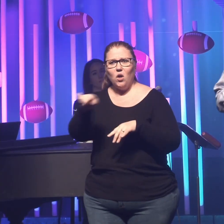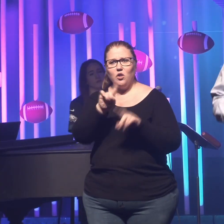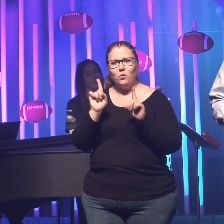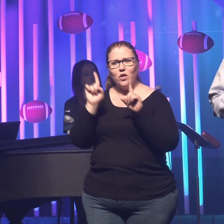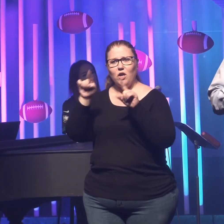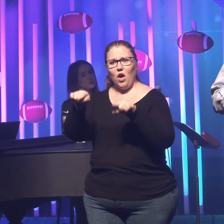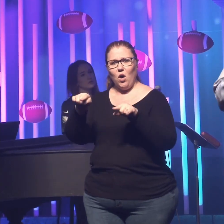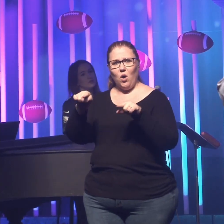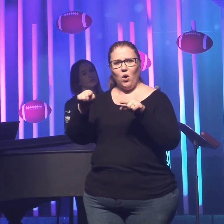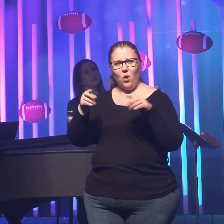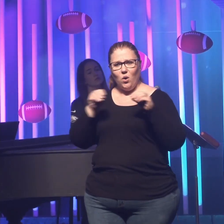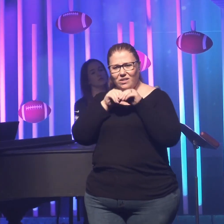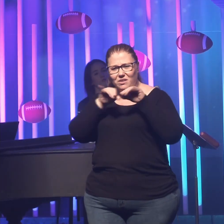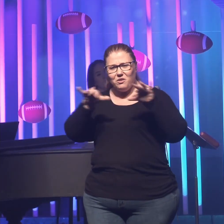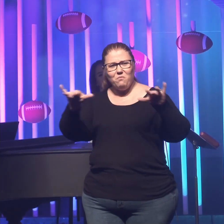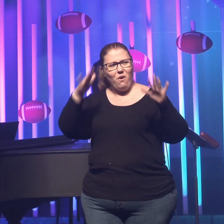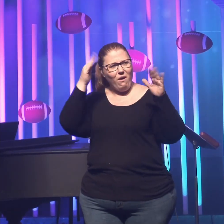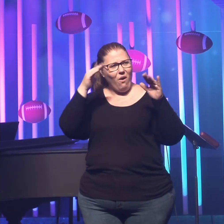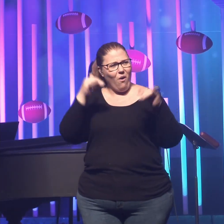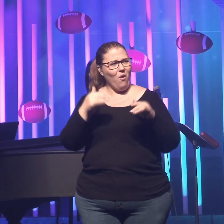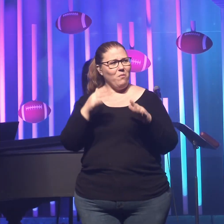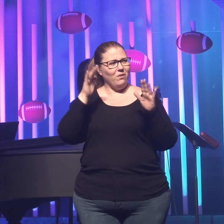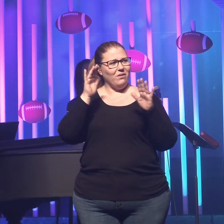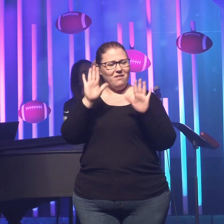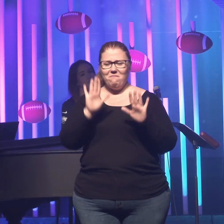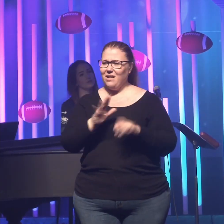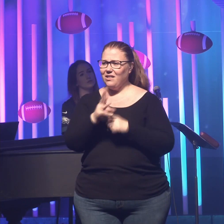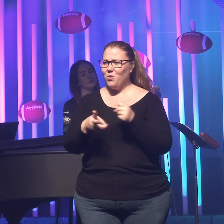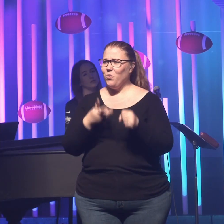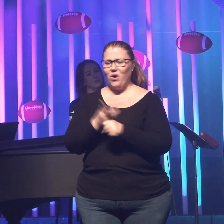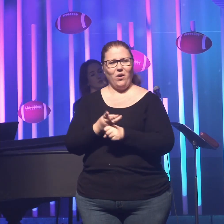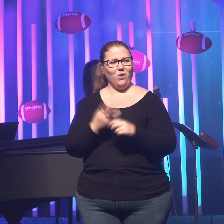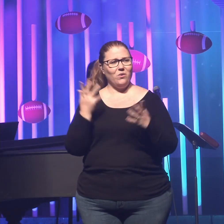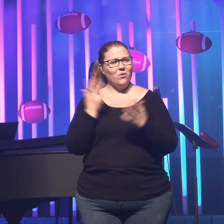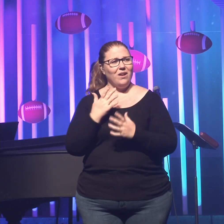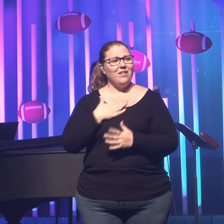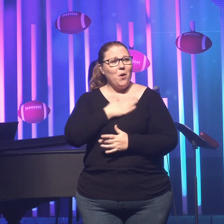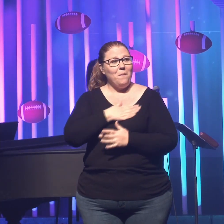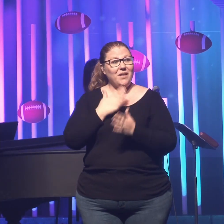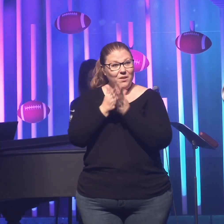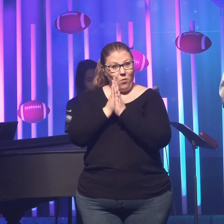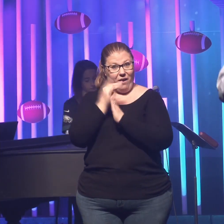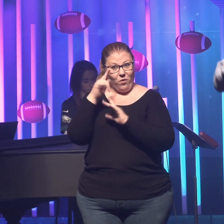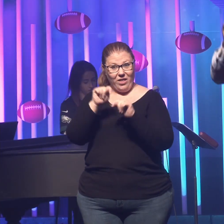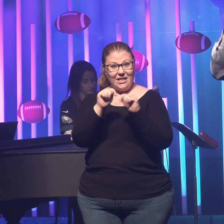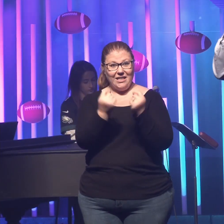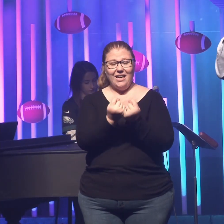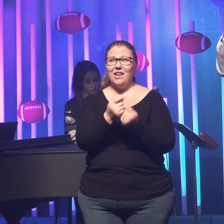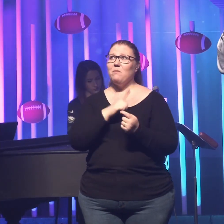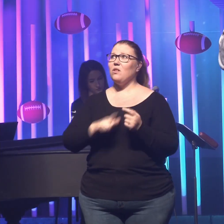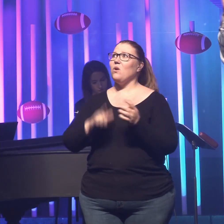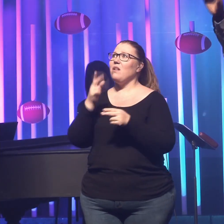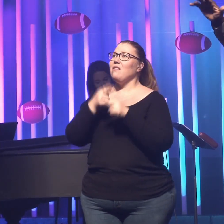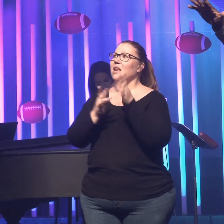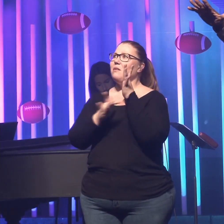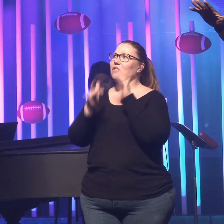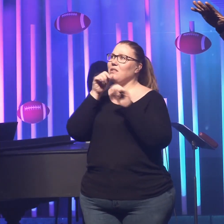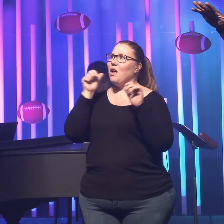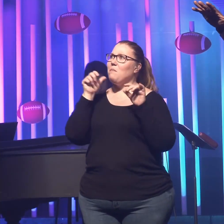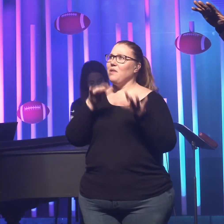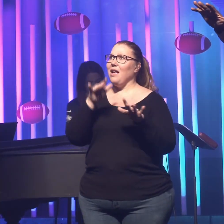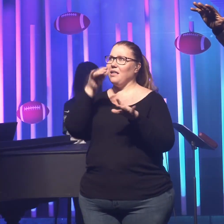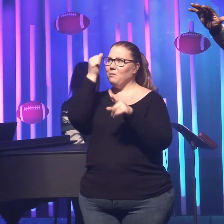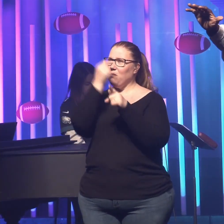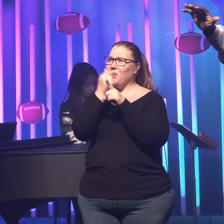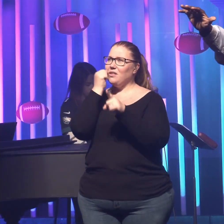and bring salt and light into this wonderful world. And so please pray for them. Lord, in the name of Jesus, I bless my brothers